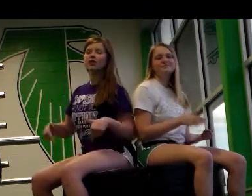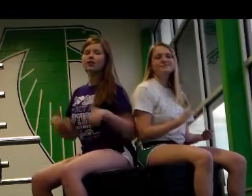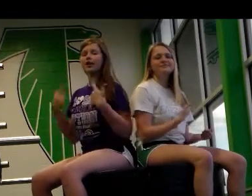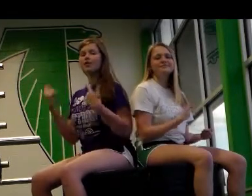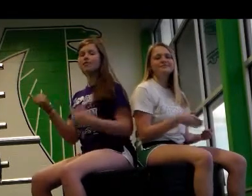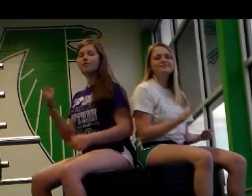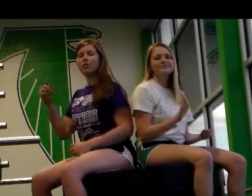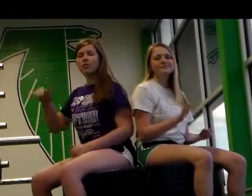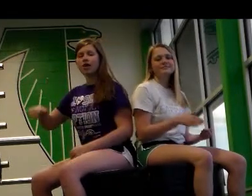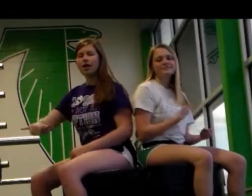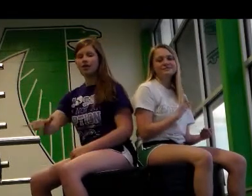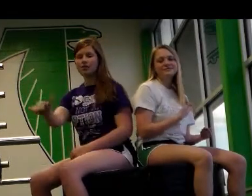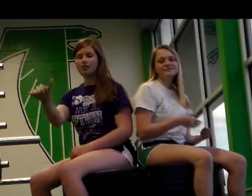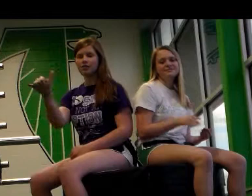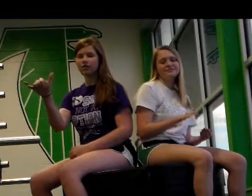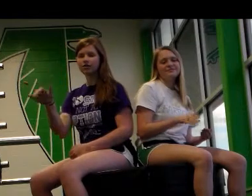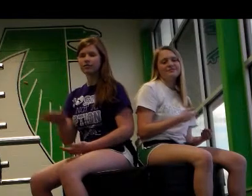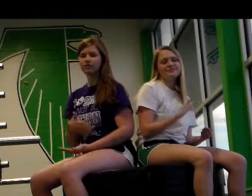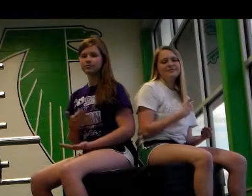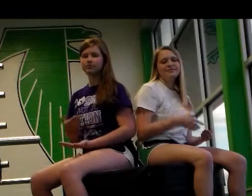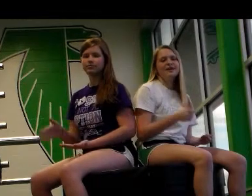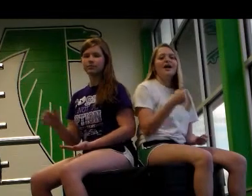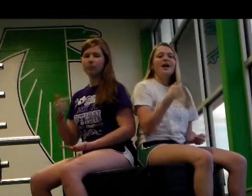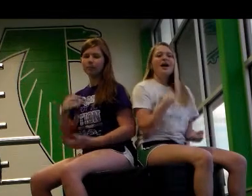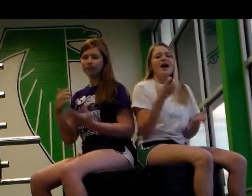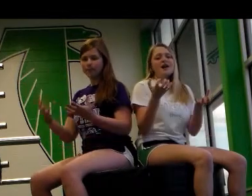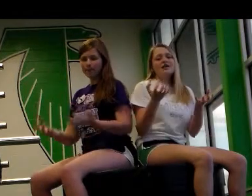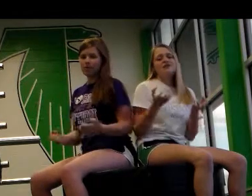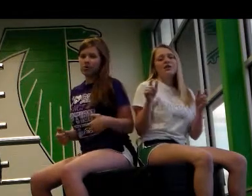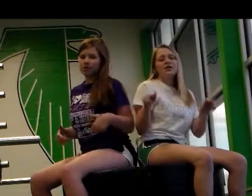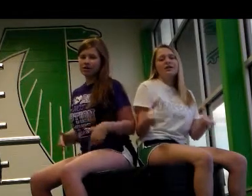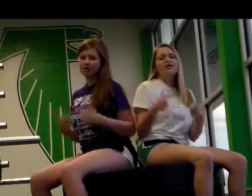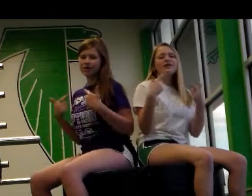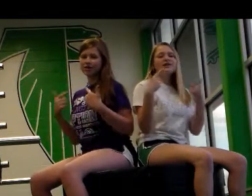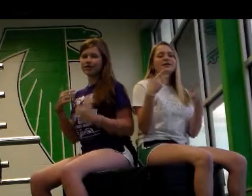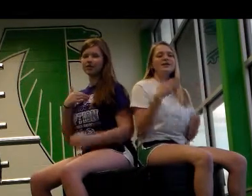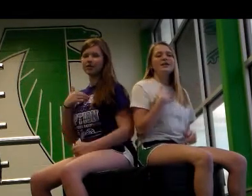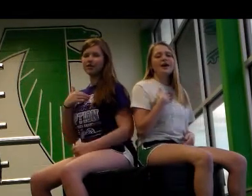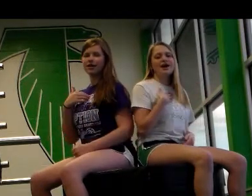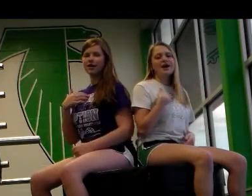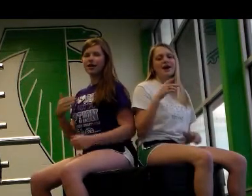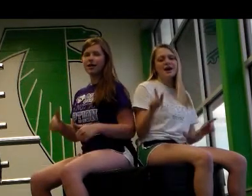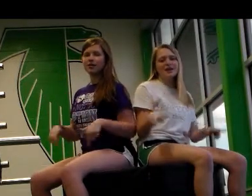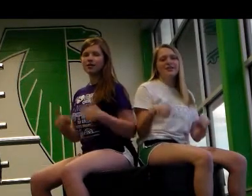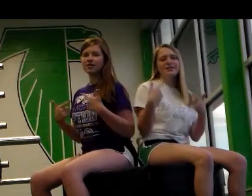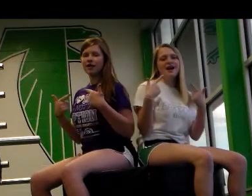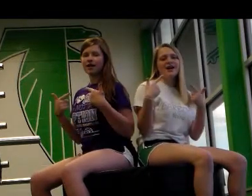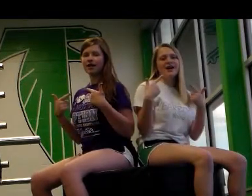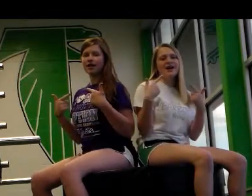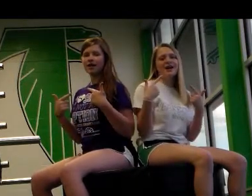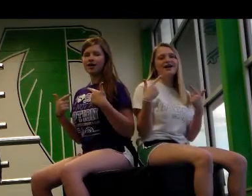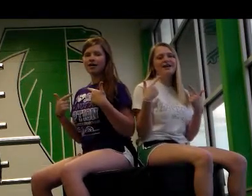gonna live forever I just wanna live my life